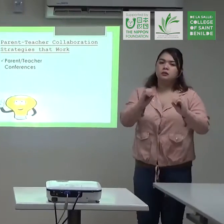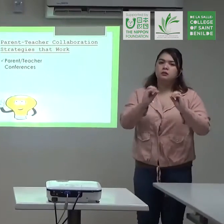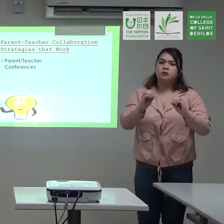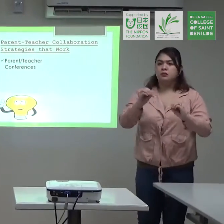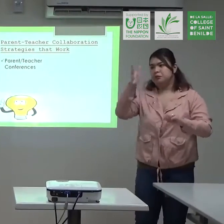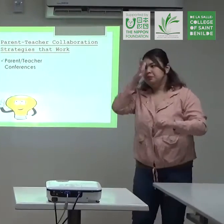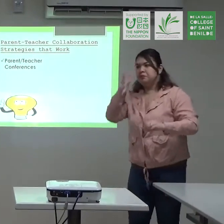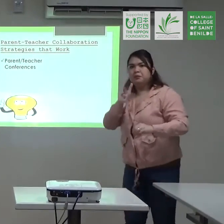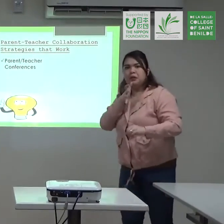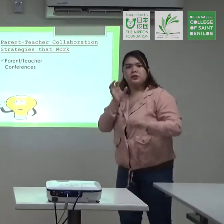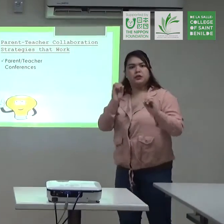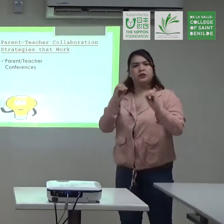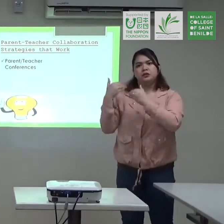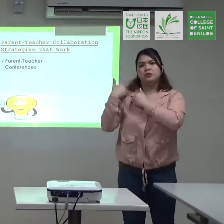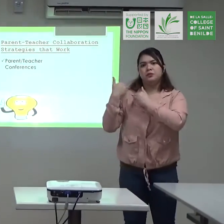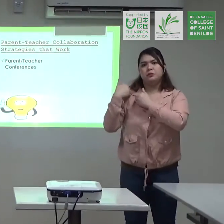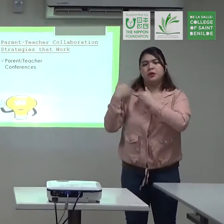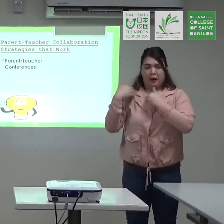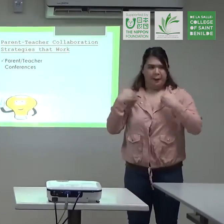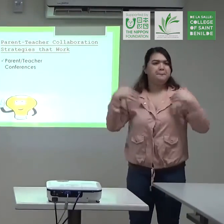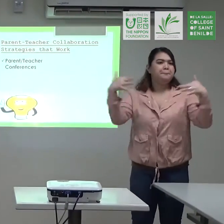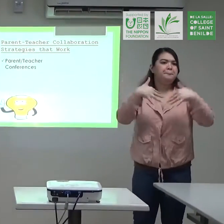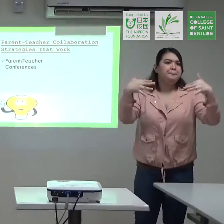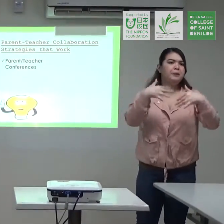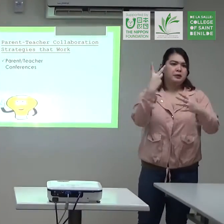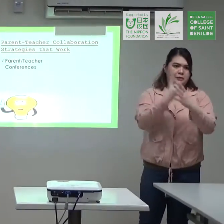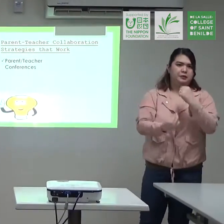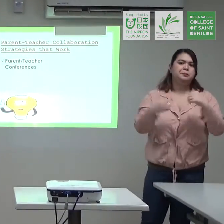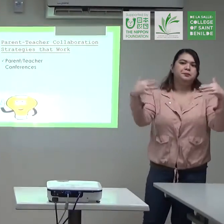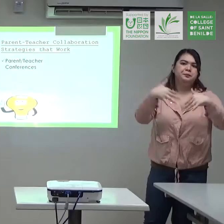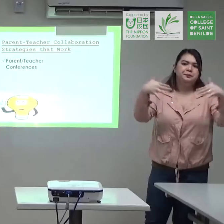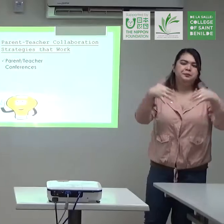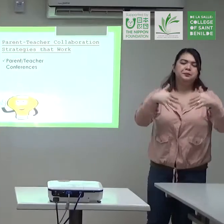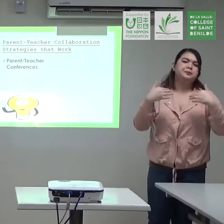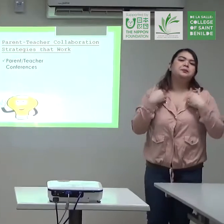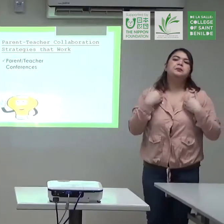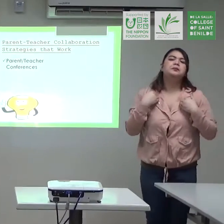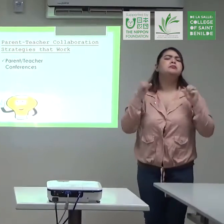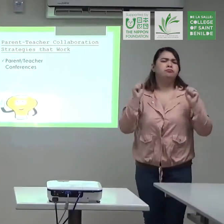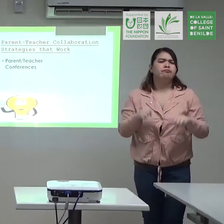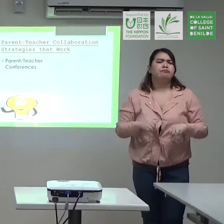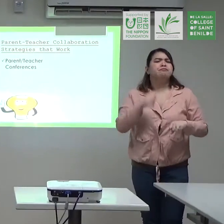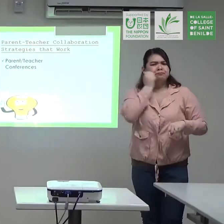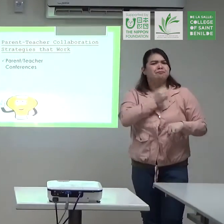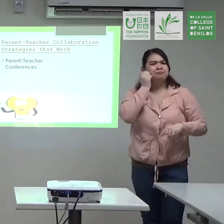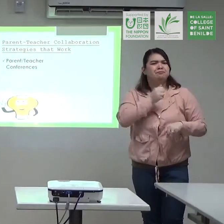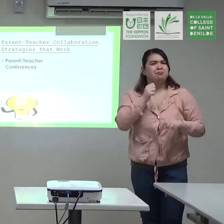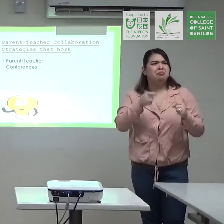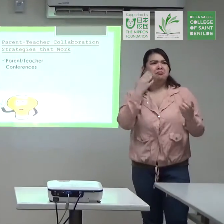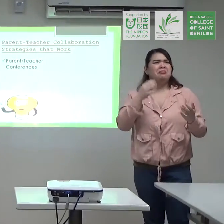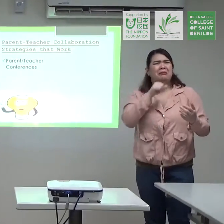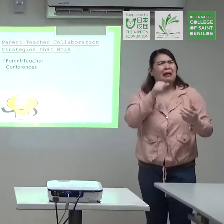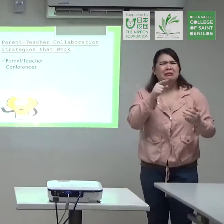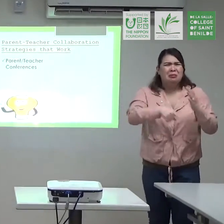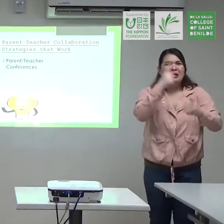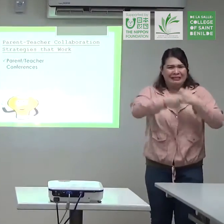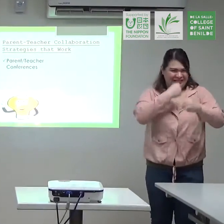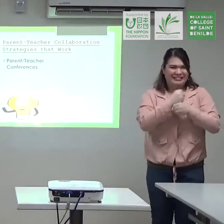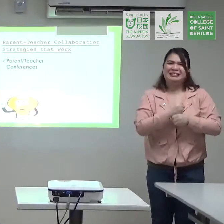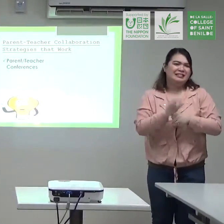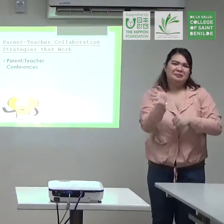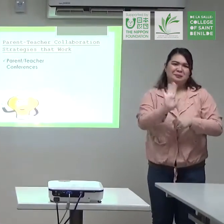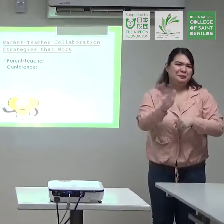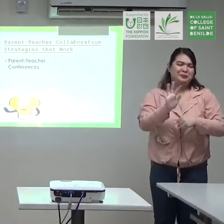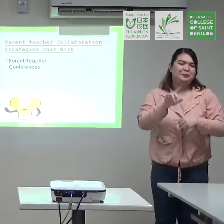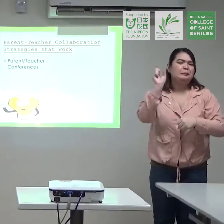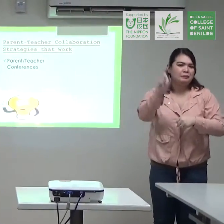is parent-teacher conferences. You can do this regularly. Don't do it once a year. Do it